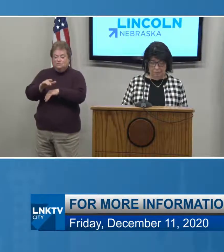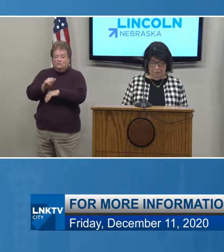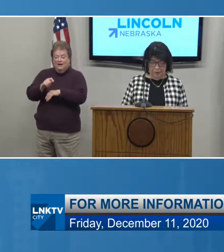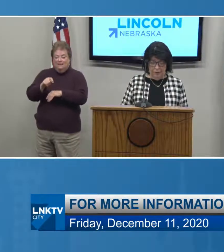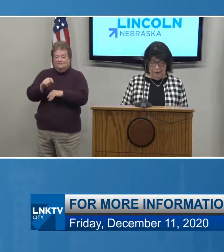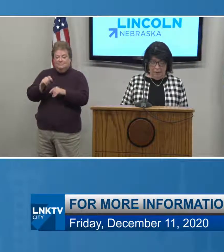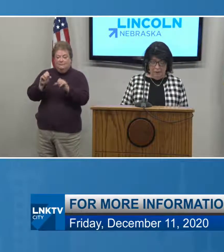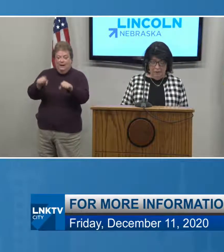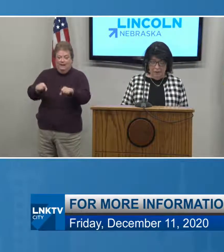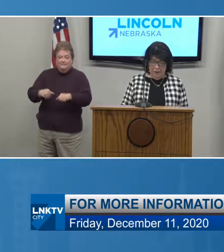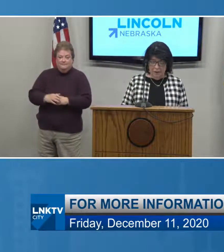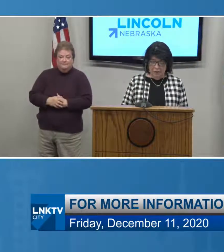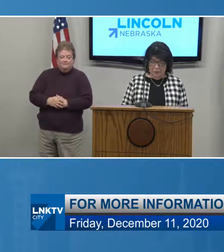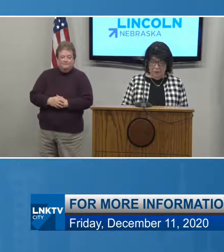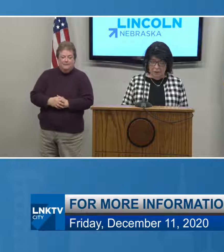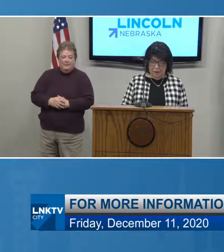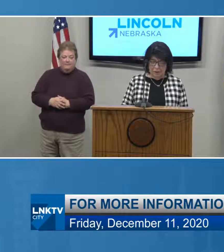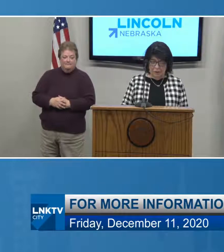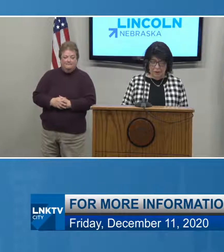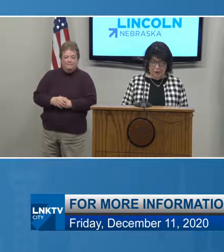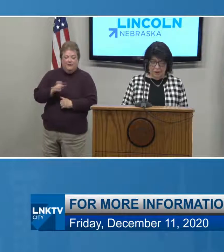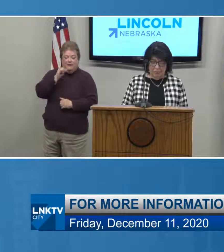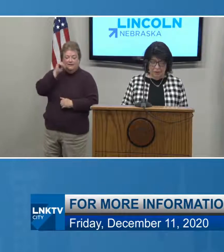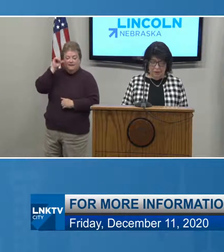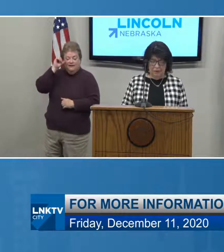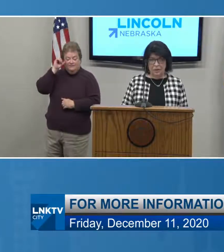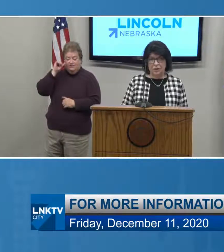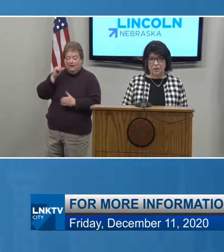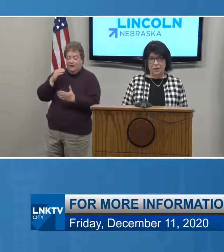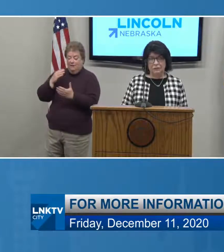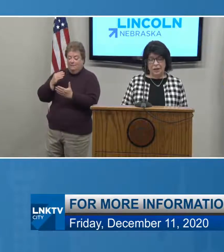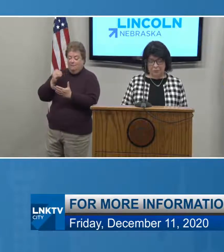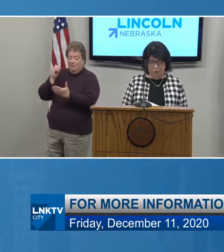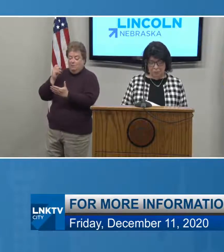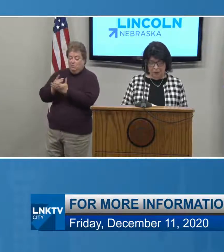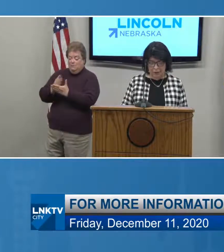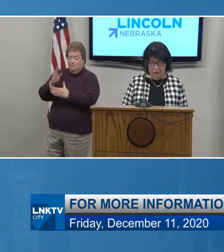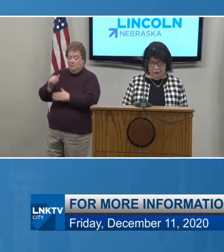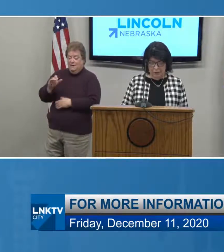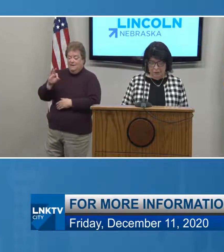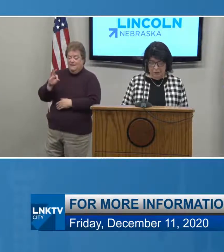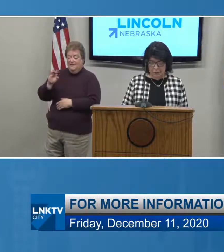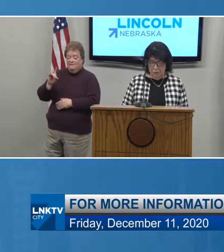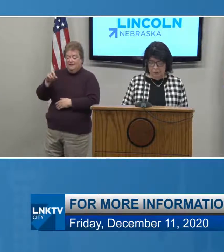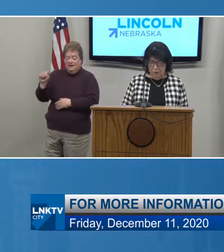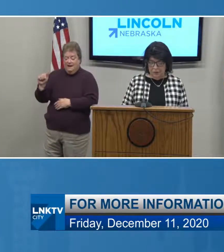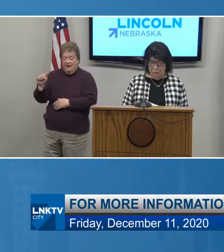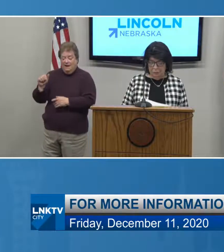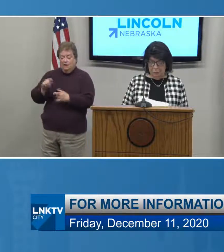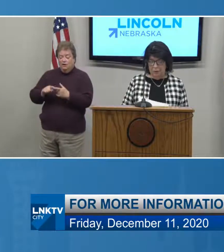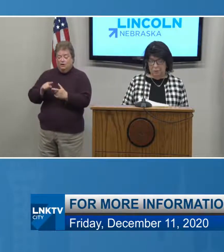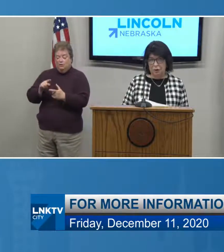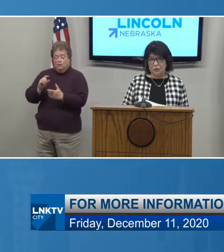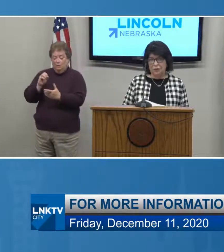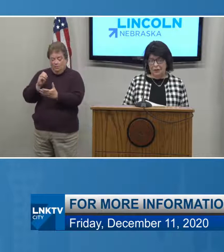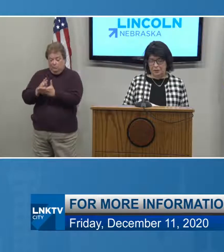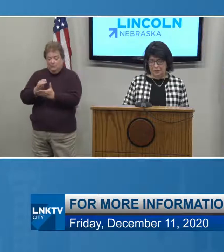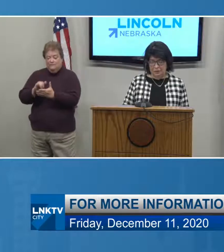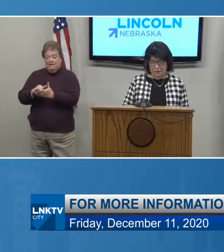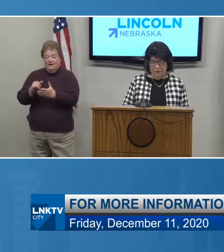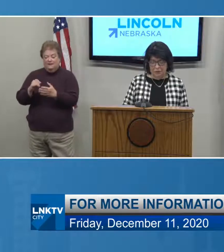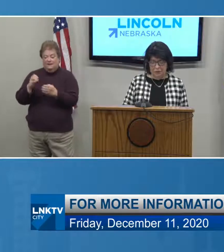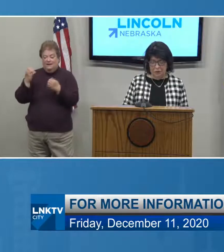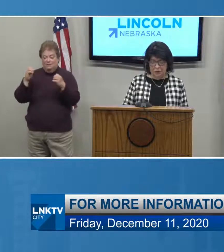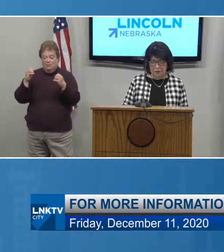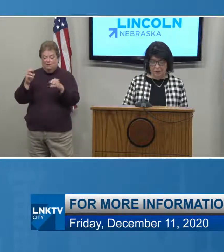them. Yesterday's vote by the Food and Drug Administration Advisory Panel to approve the emergency use